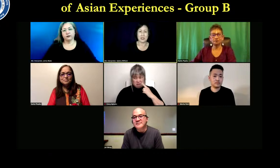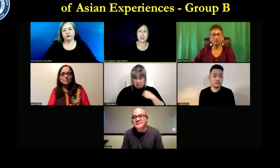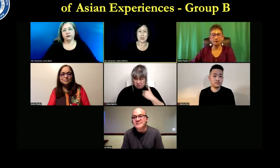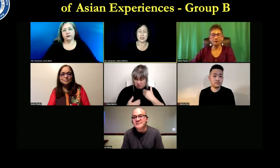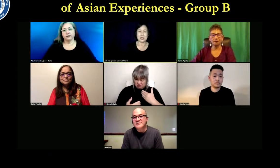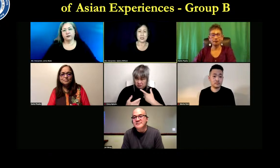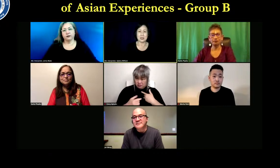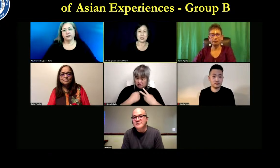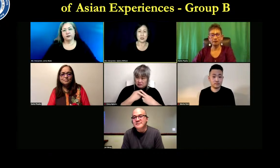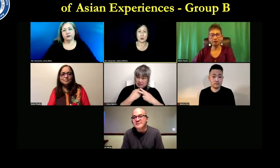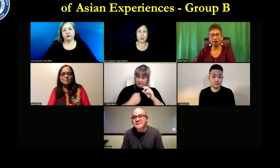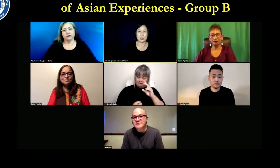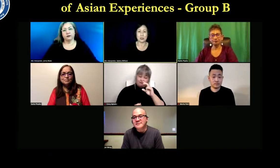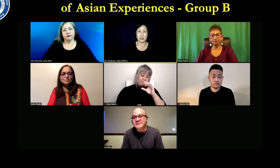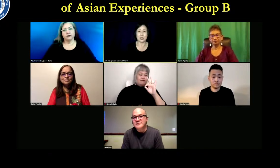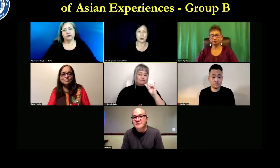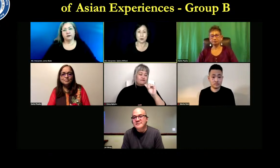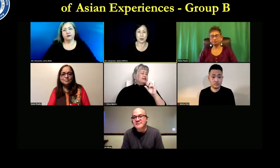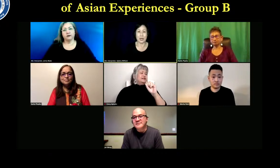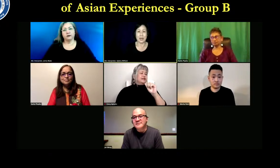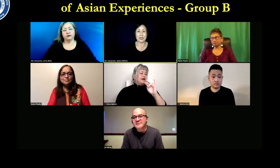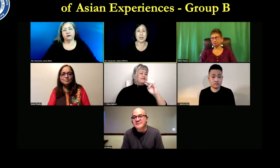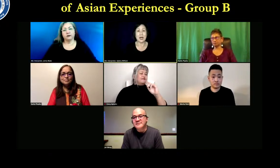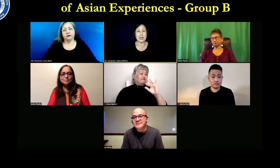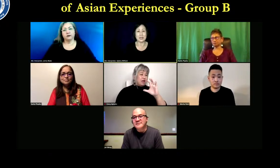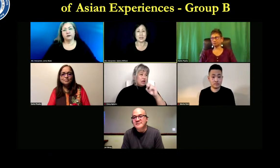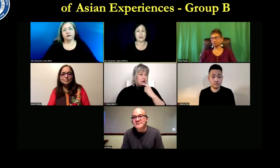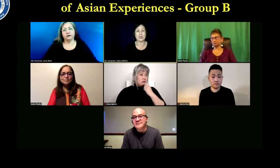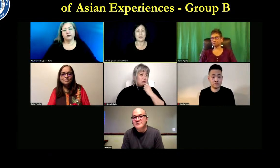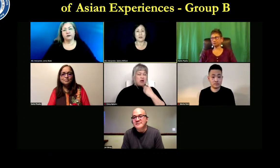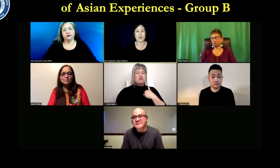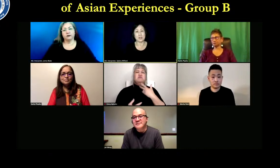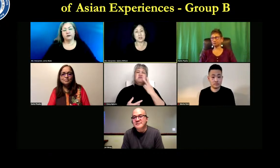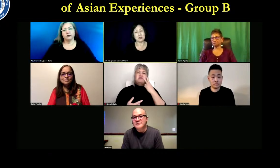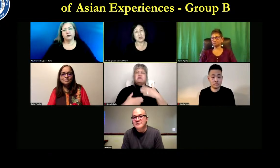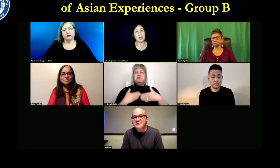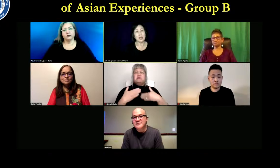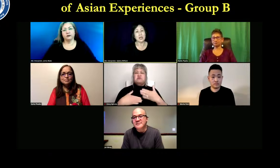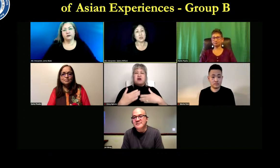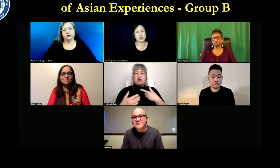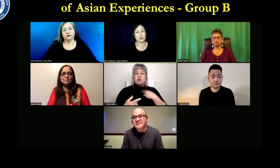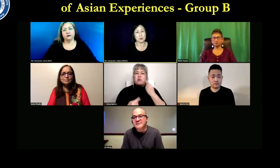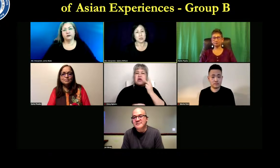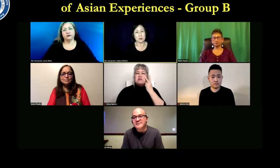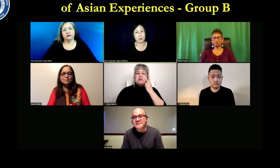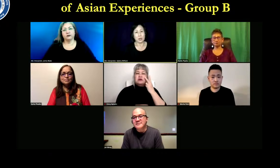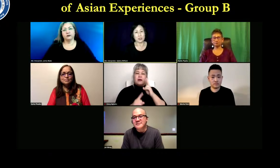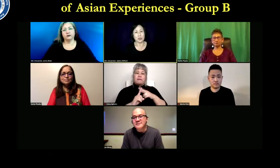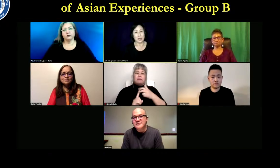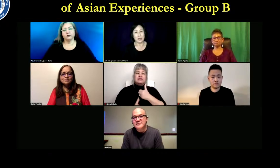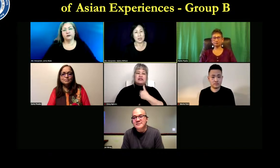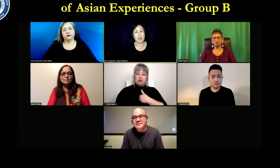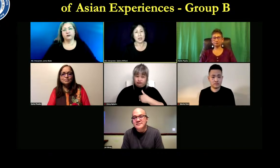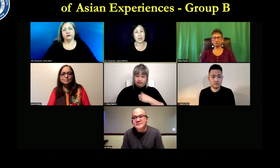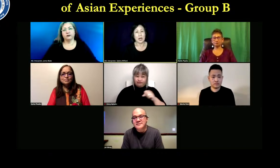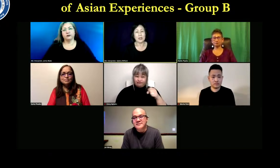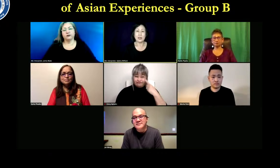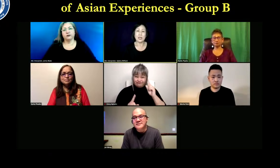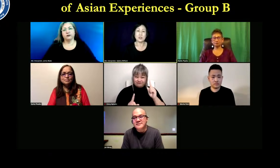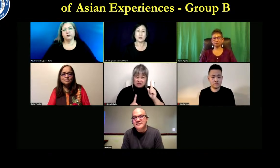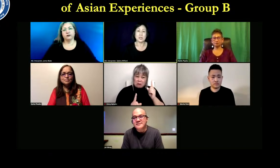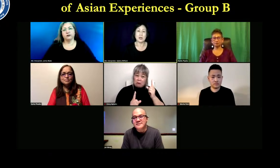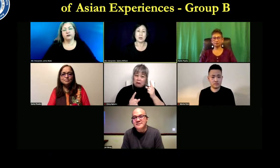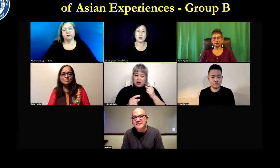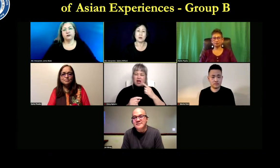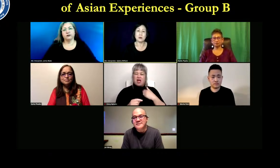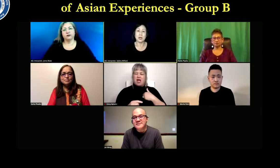saving face. That it doesn't, you know, really congeal with that idea of saving face. So it's giving me a pause to think. And I